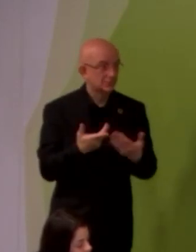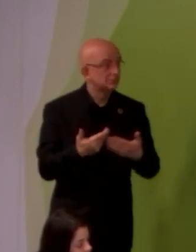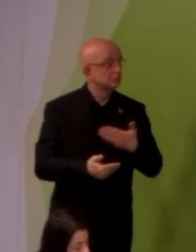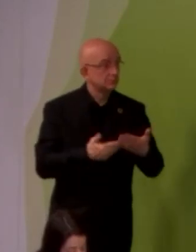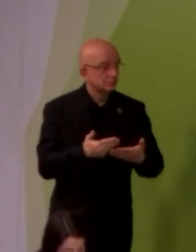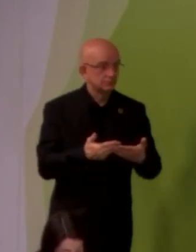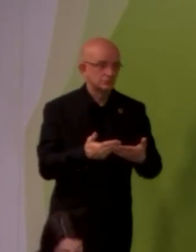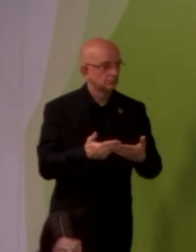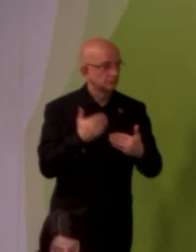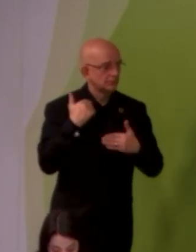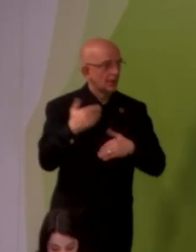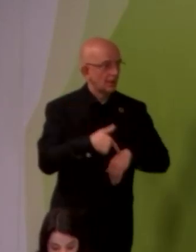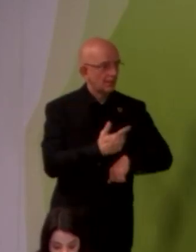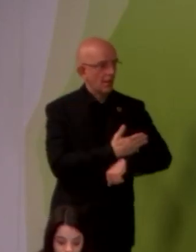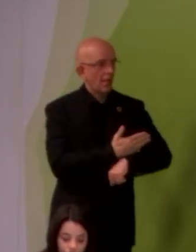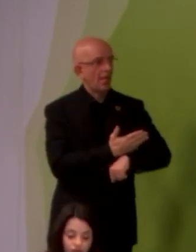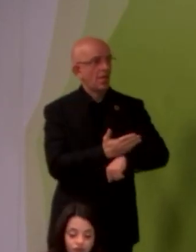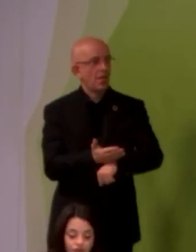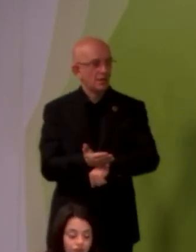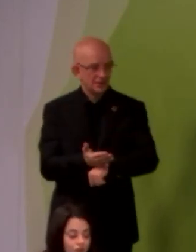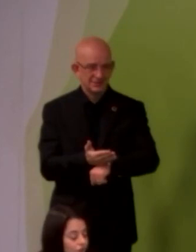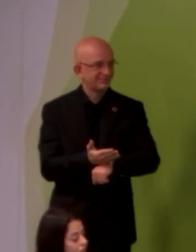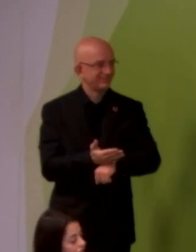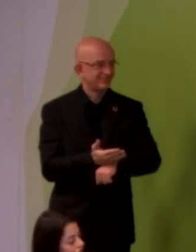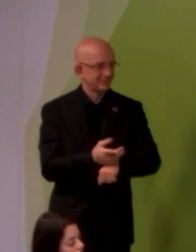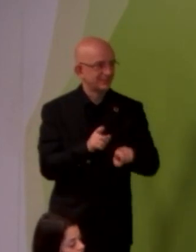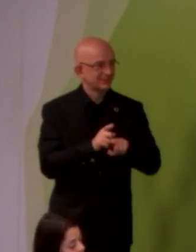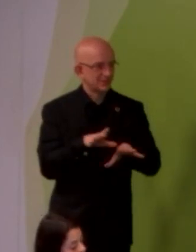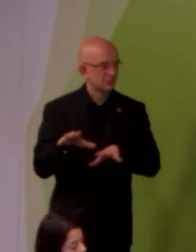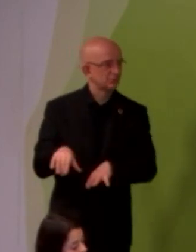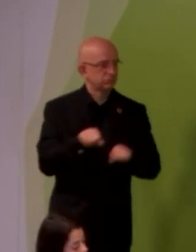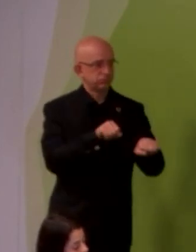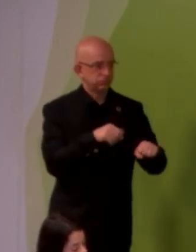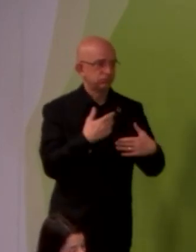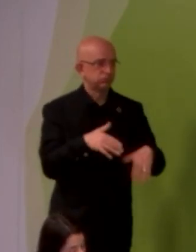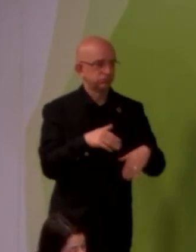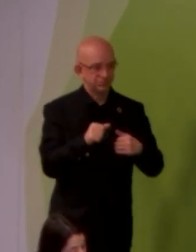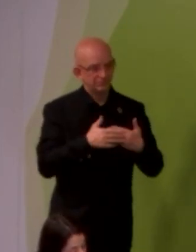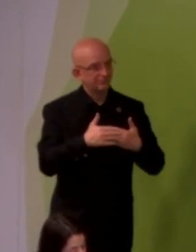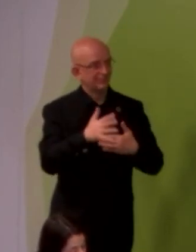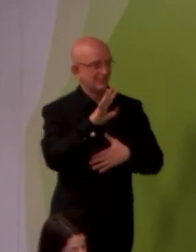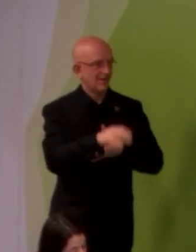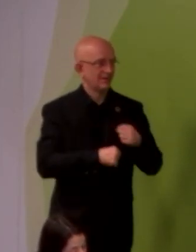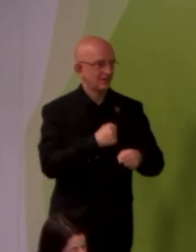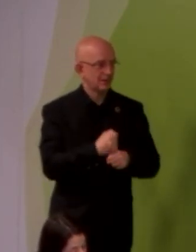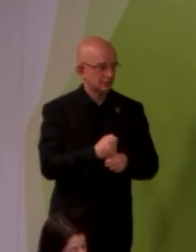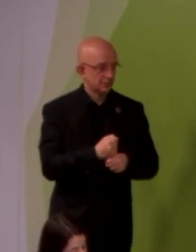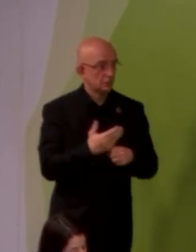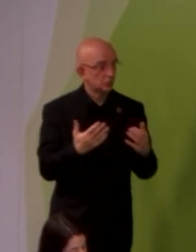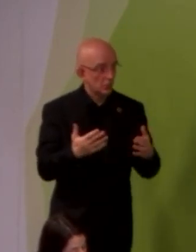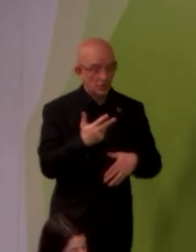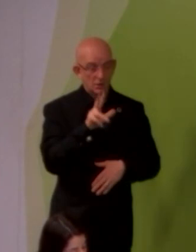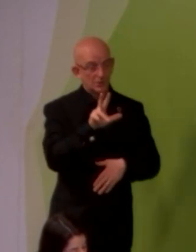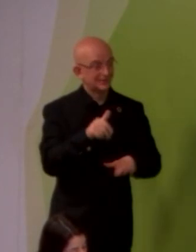child marriage by up to 5 years, which is significant. The majority, which is 36% of